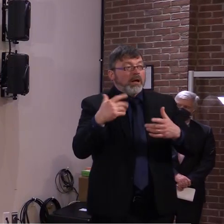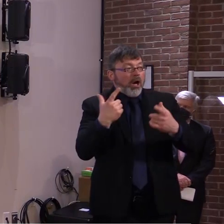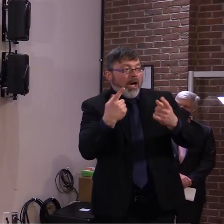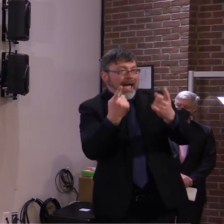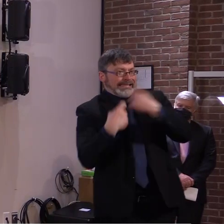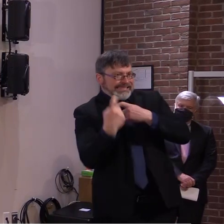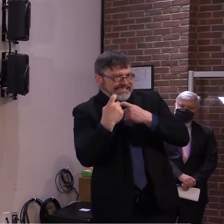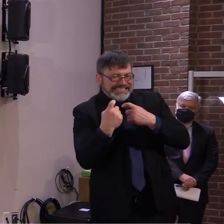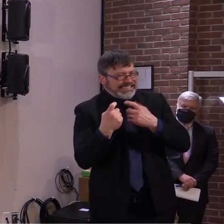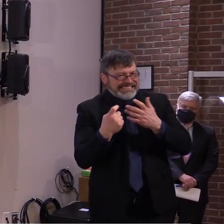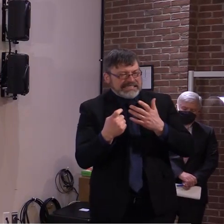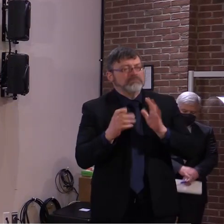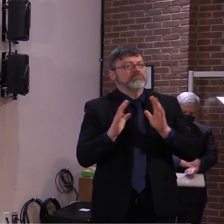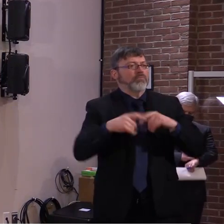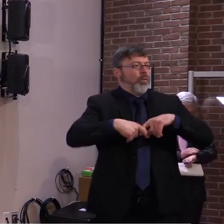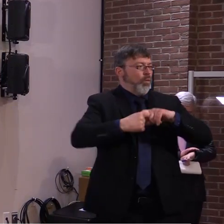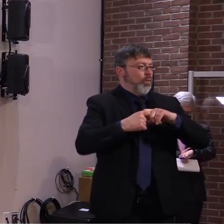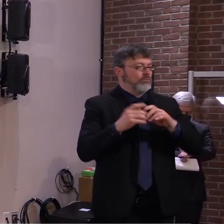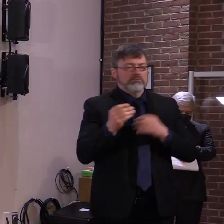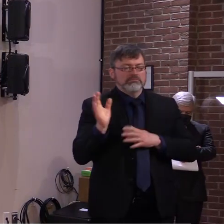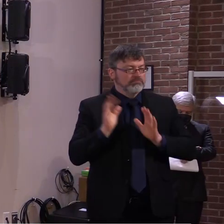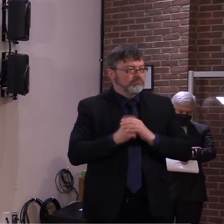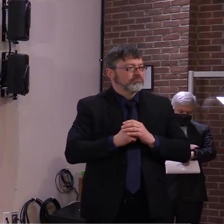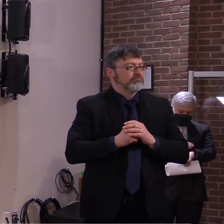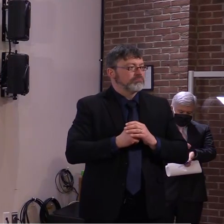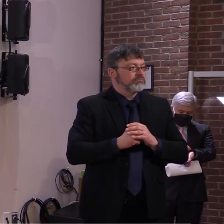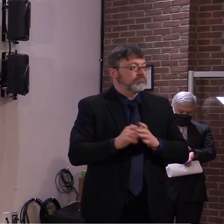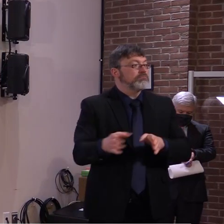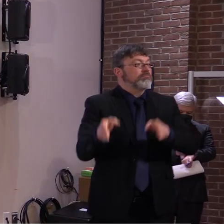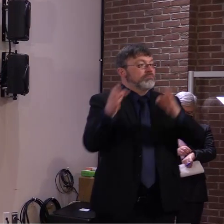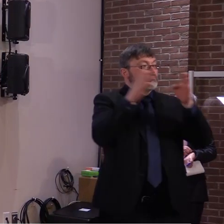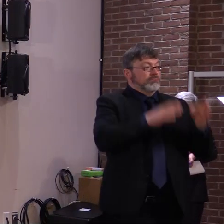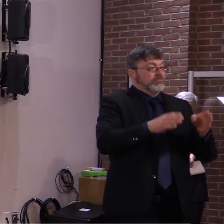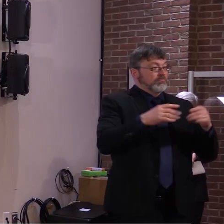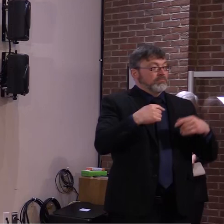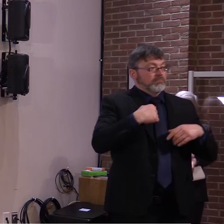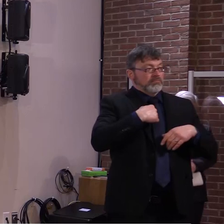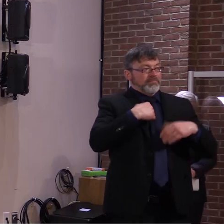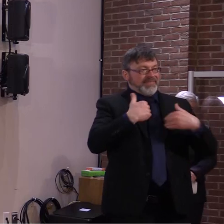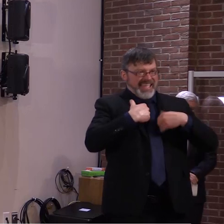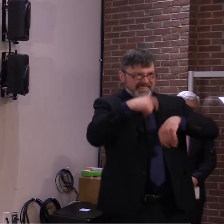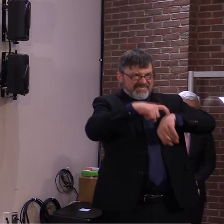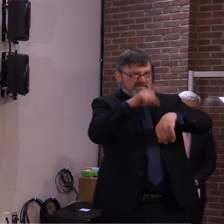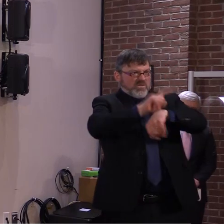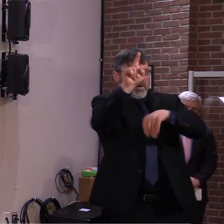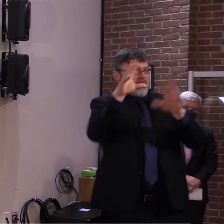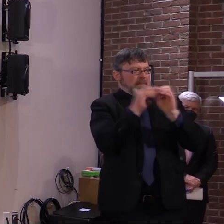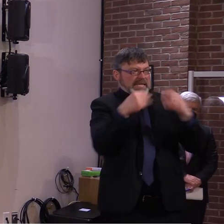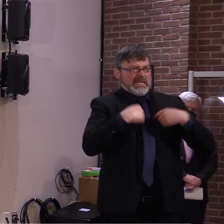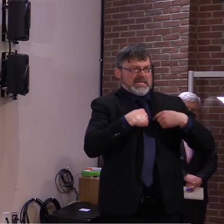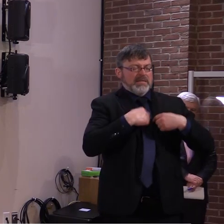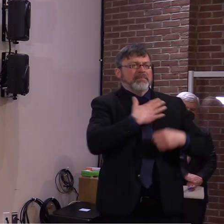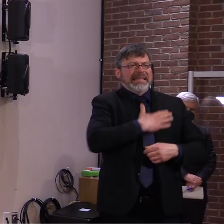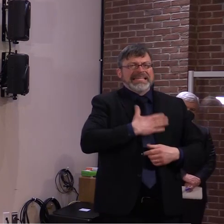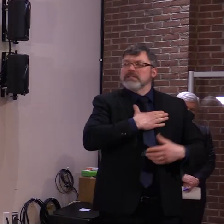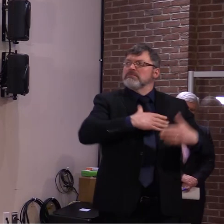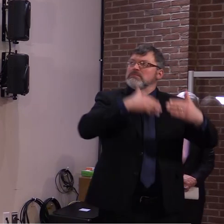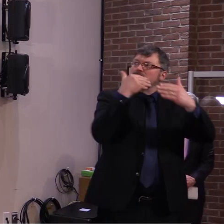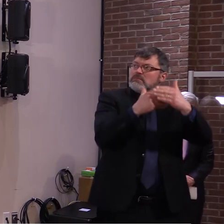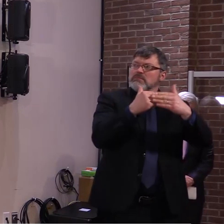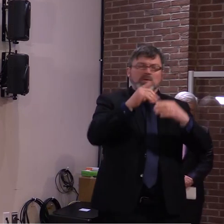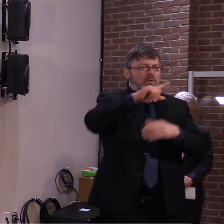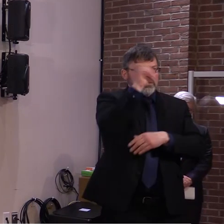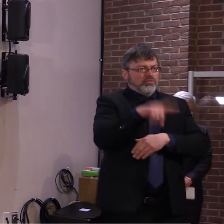briefings going after 1 o'clock, we're asking everybody to stick to 2 to 3 questions, which is the average question for most